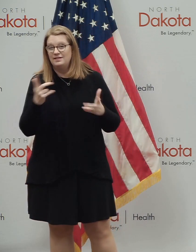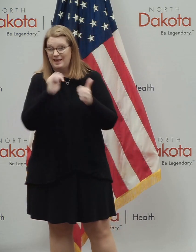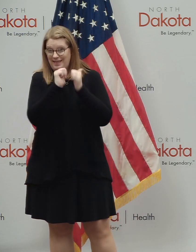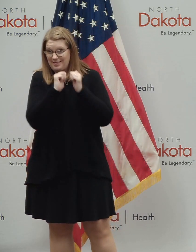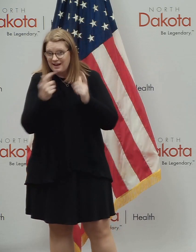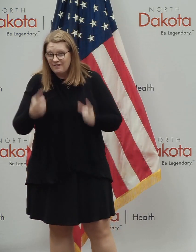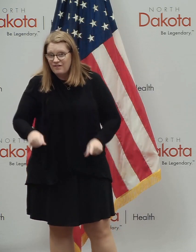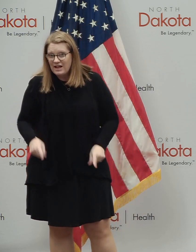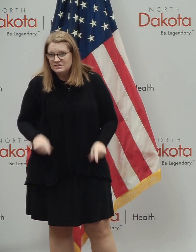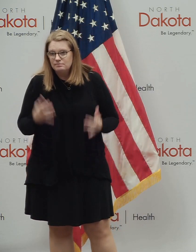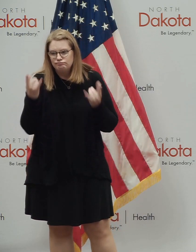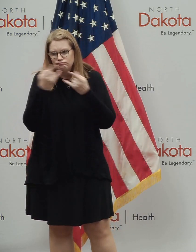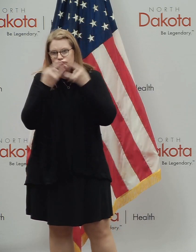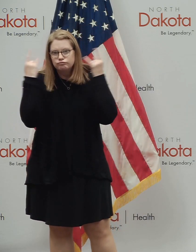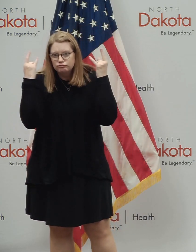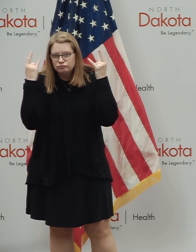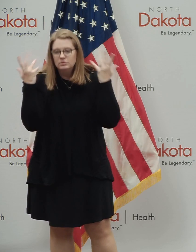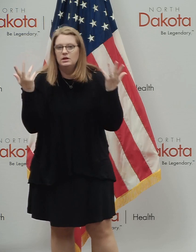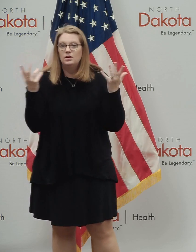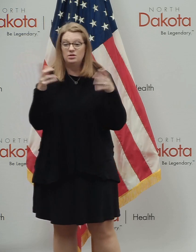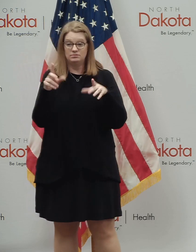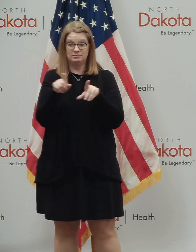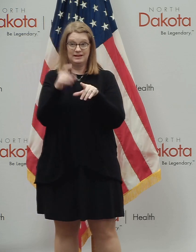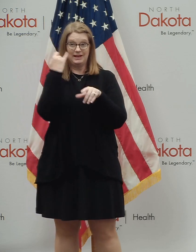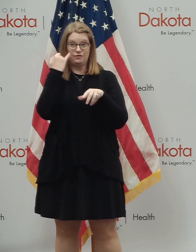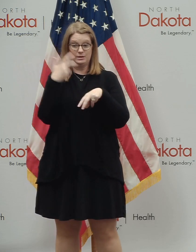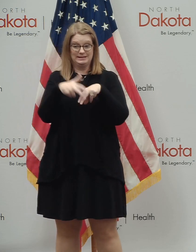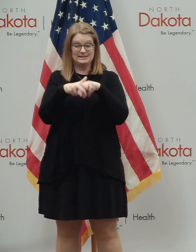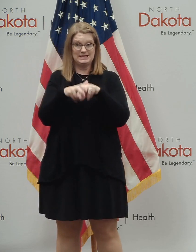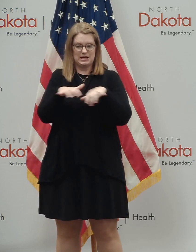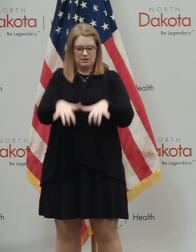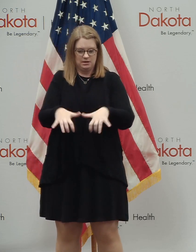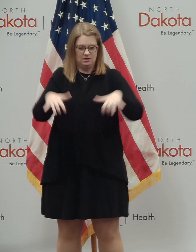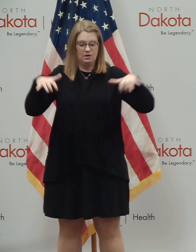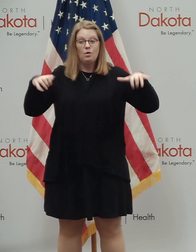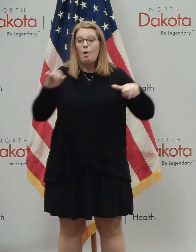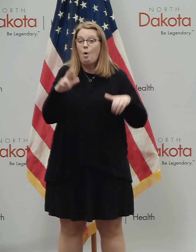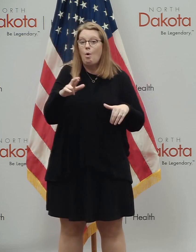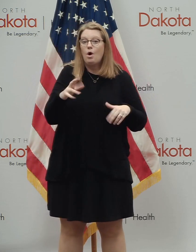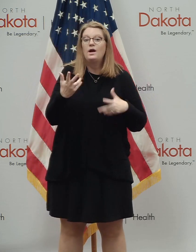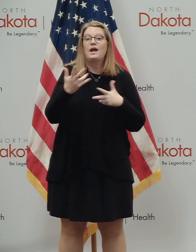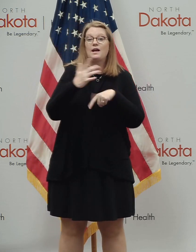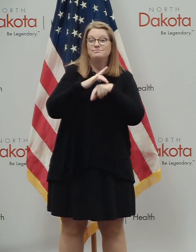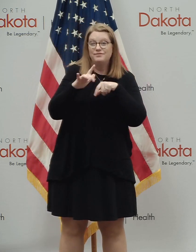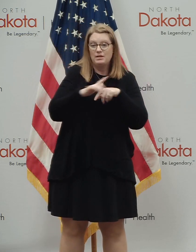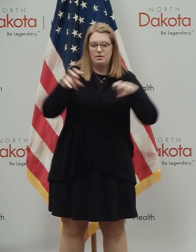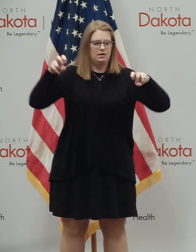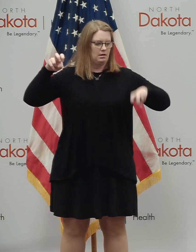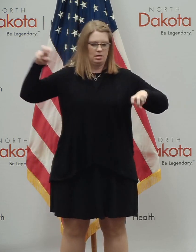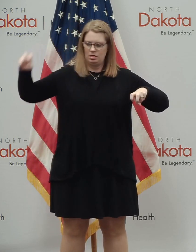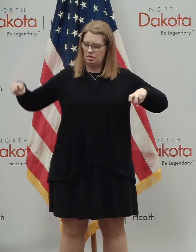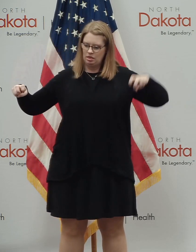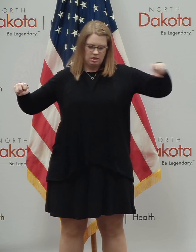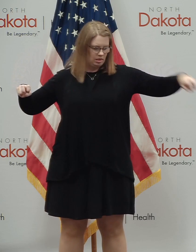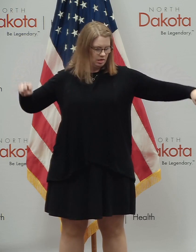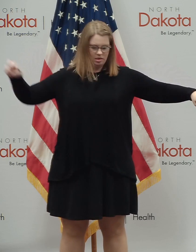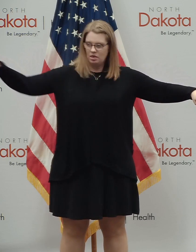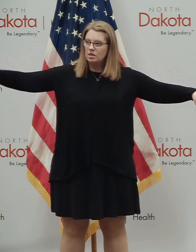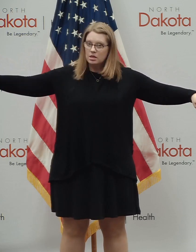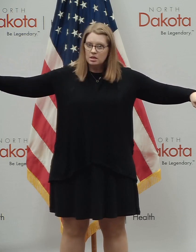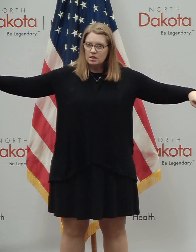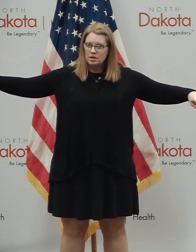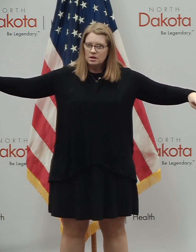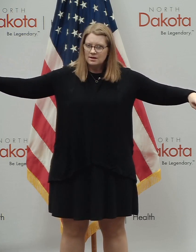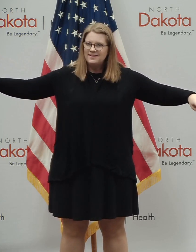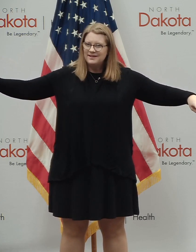athletic events can mask up when we're in the stands or take the opportunity just to spread out and be further apart from each other. And this is the way we can